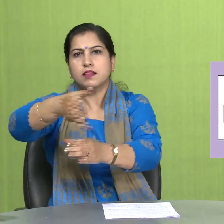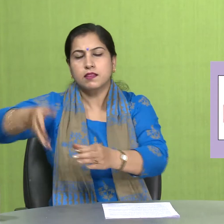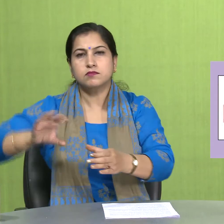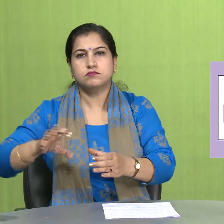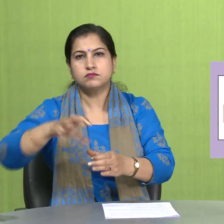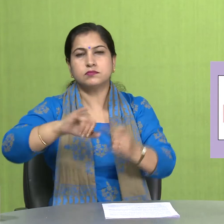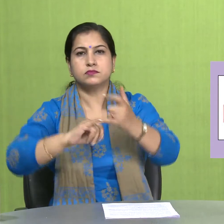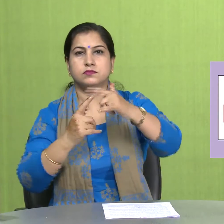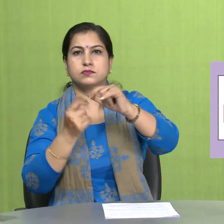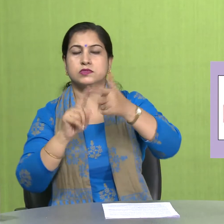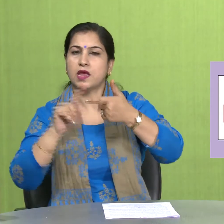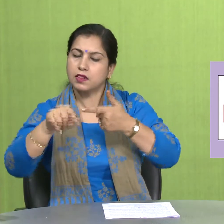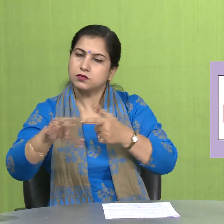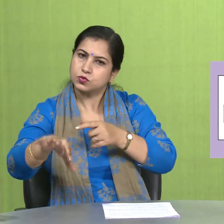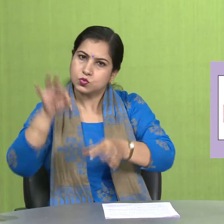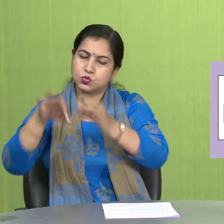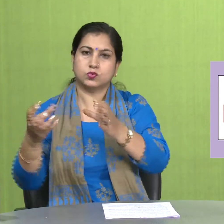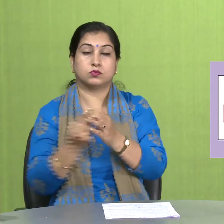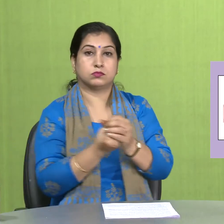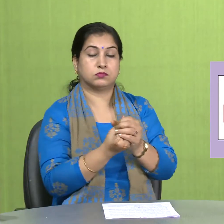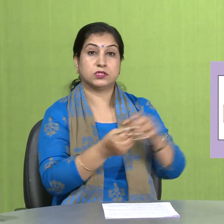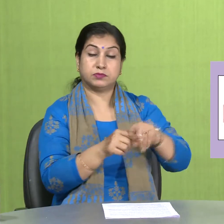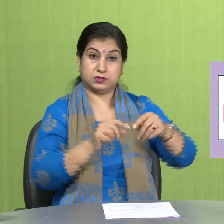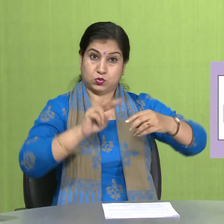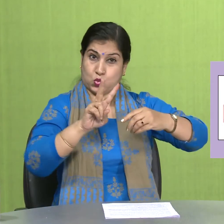and the remaining 20 members are elected from